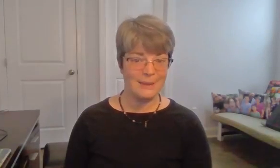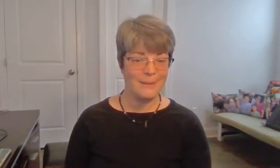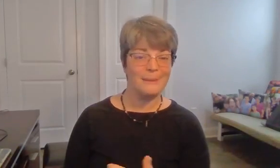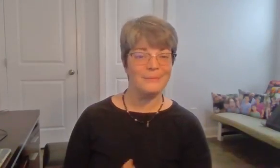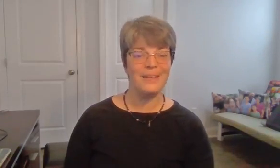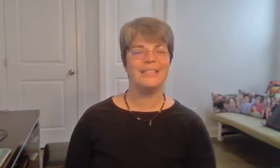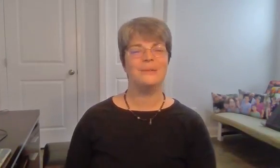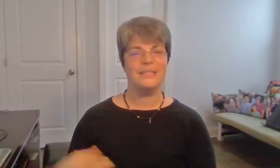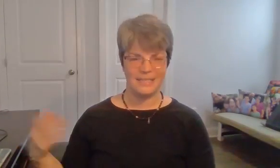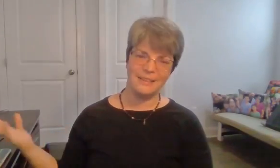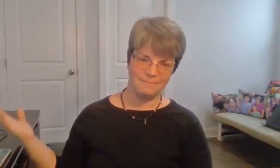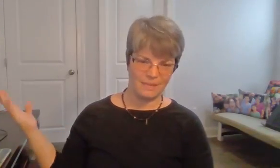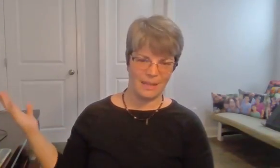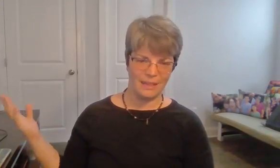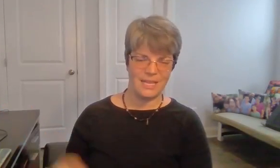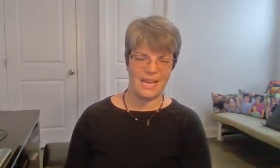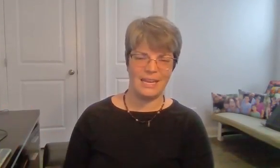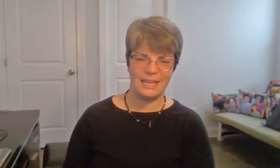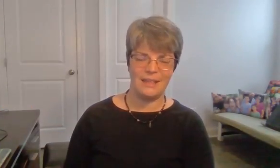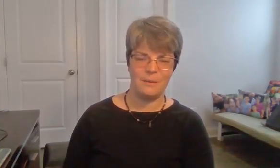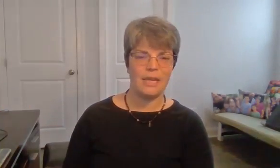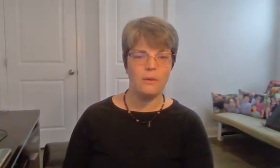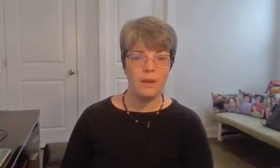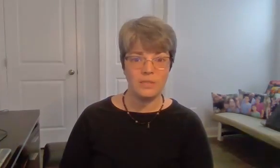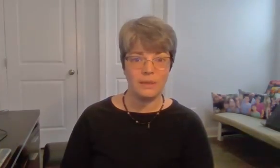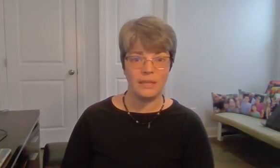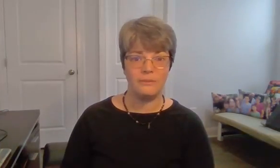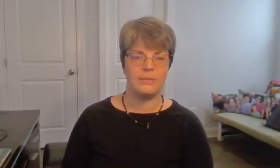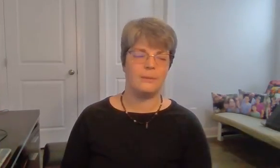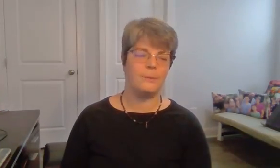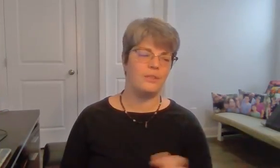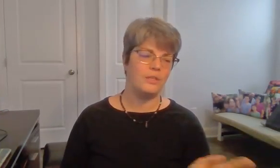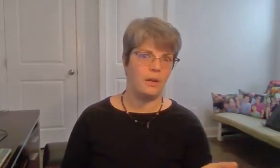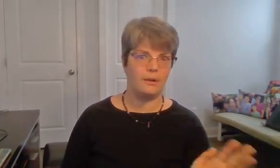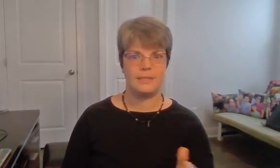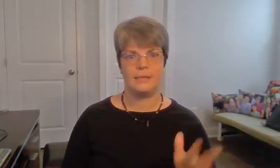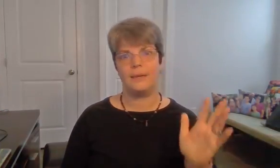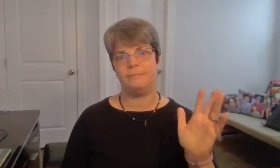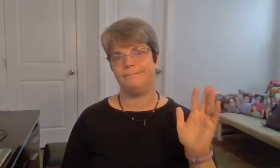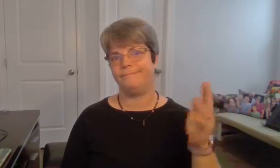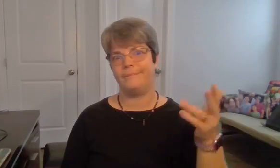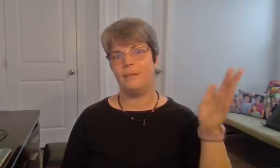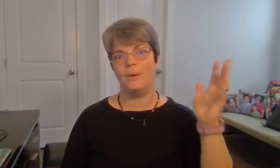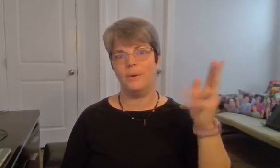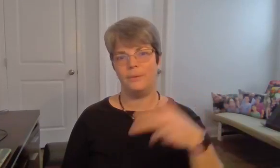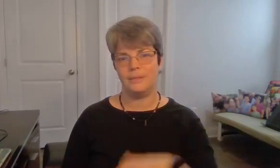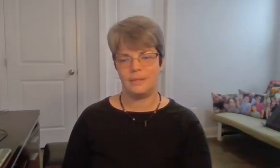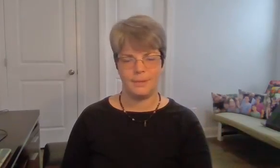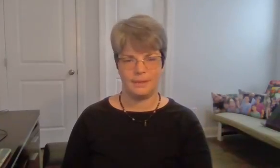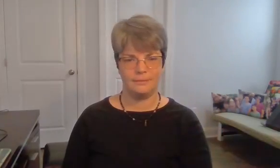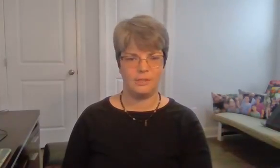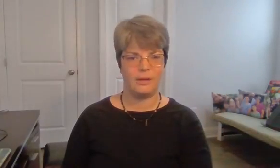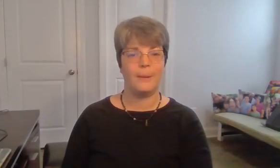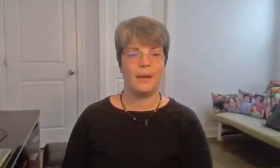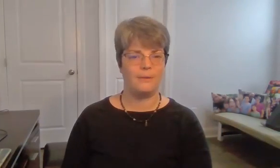about him. So we'd sing I love daddy, and then we'd say, who else do we love? We'd sing about the dog, we'd sing about Elmo, we'd sing about grandma,